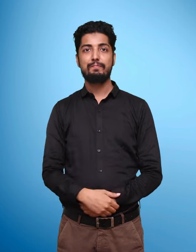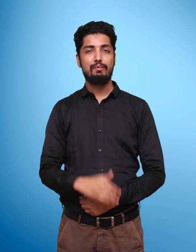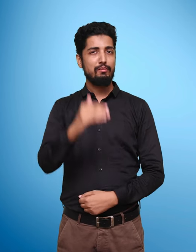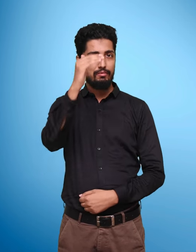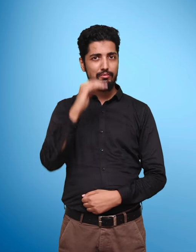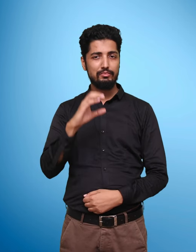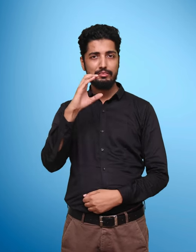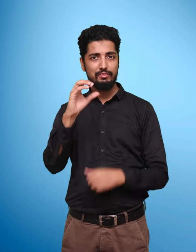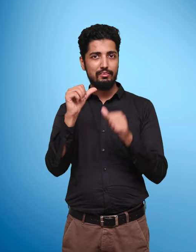Cat.